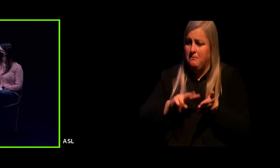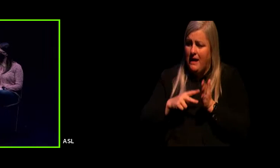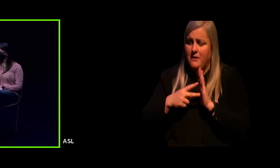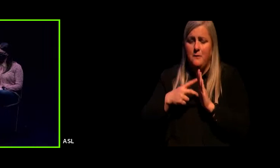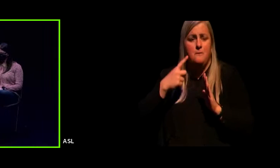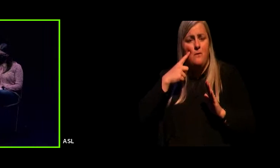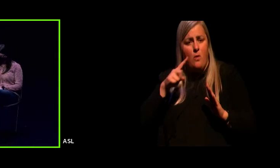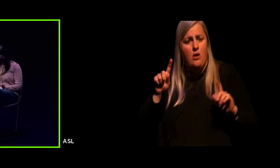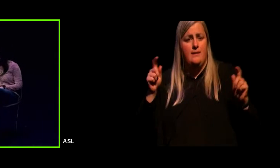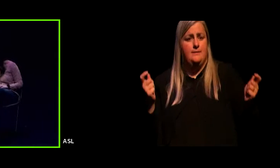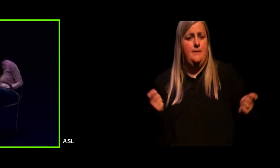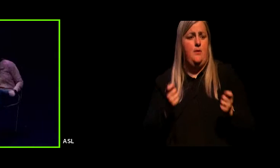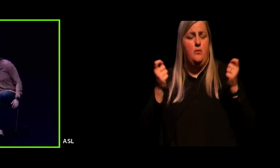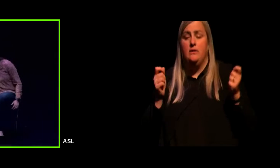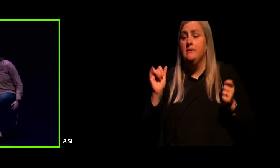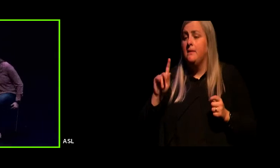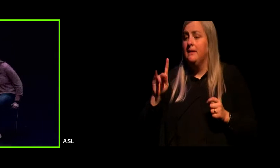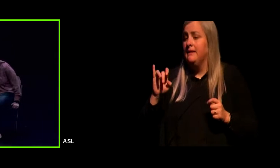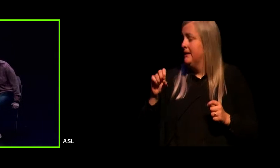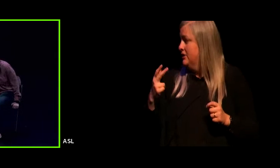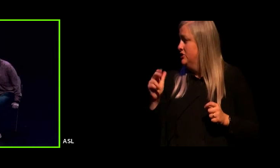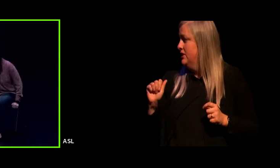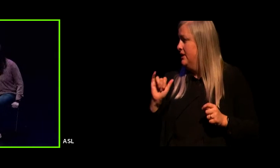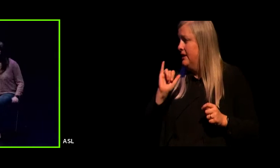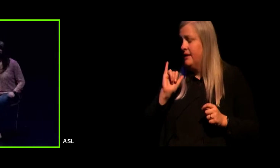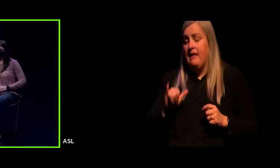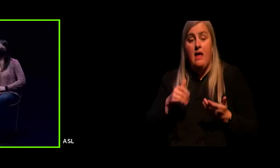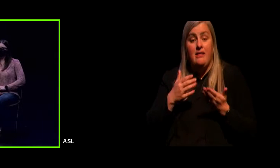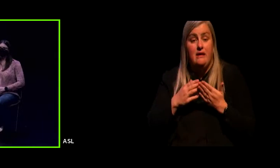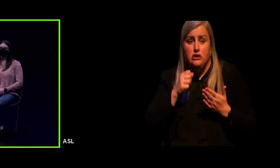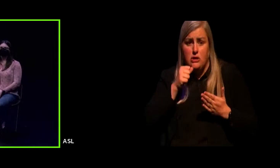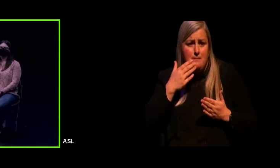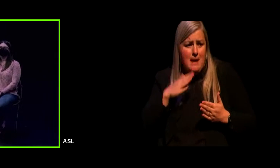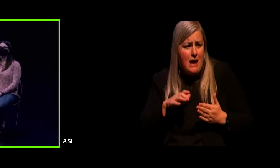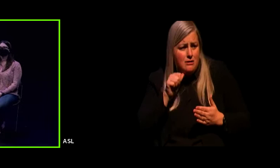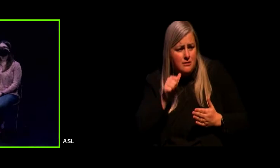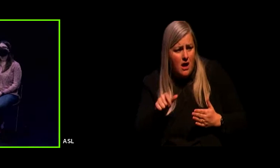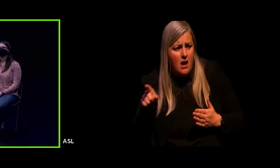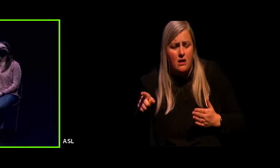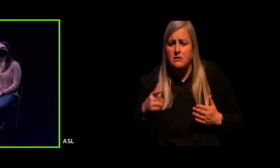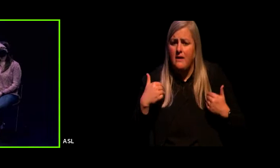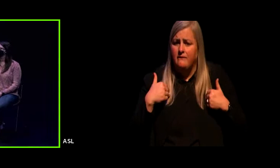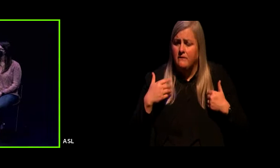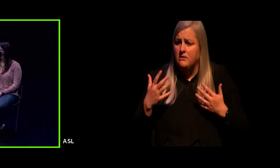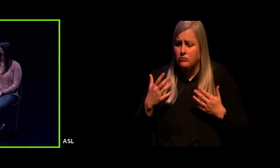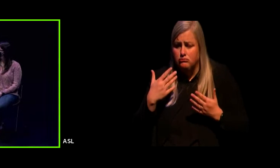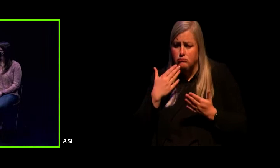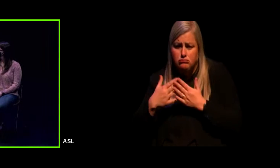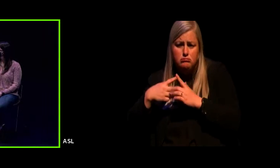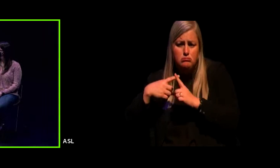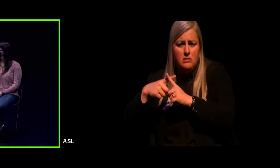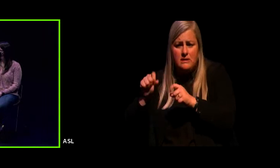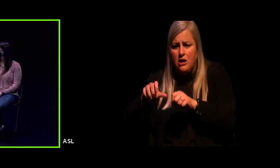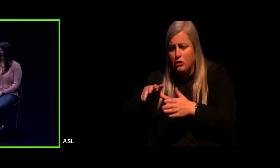I think, like Kisha, like, museums are not inherently bad. They're great places to learn about things that you don't know anything